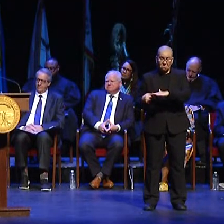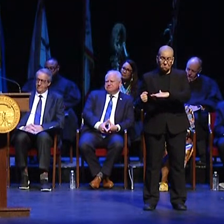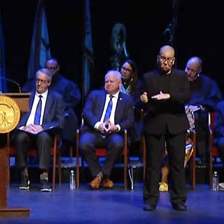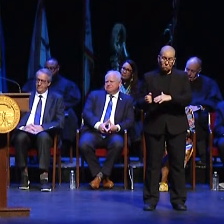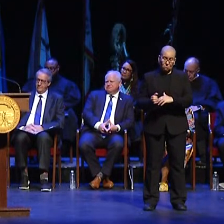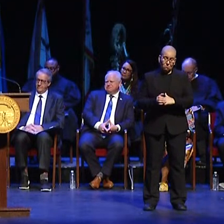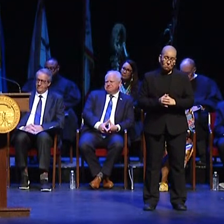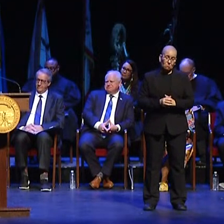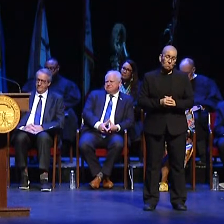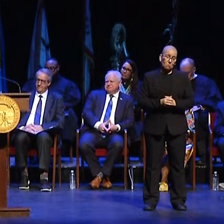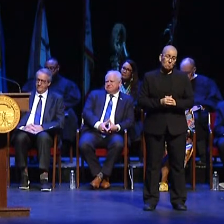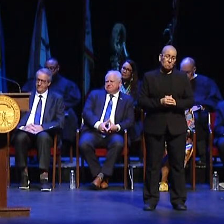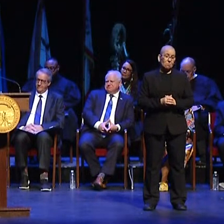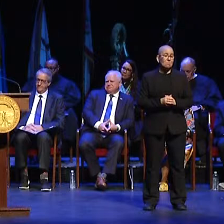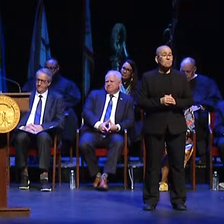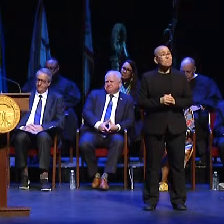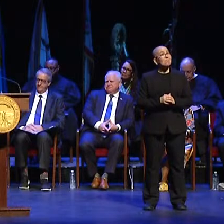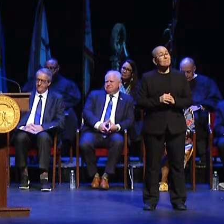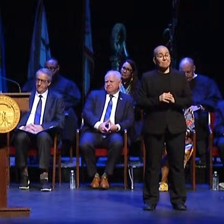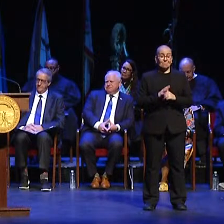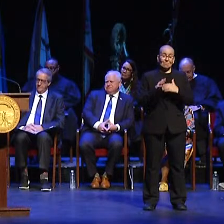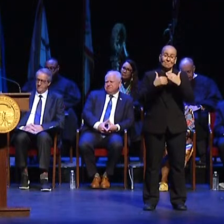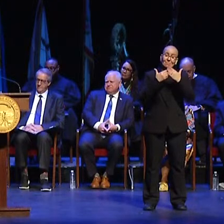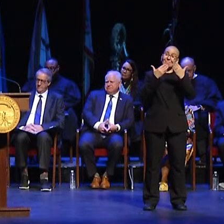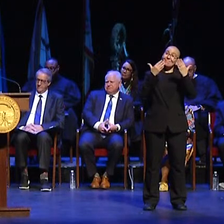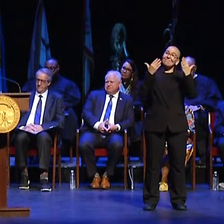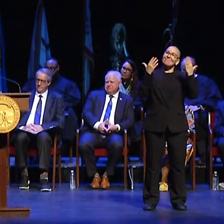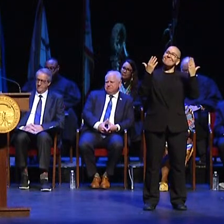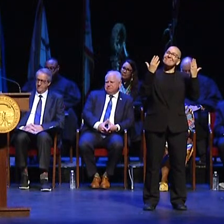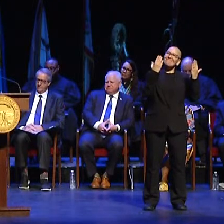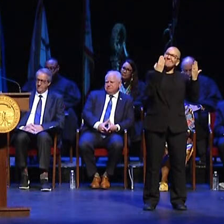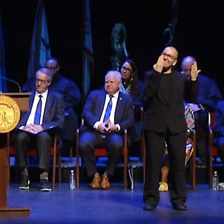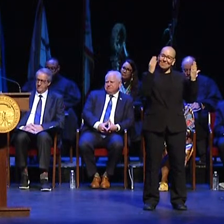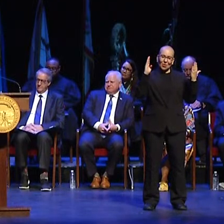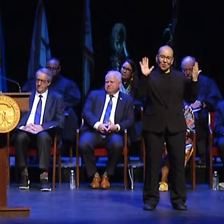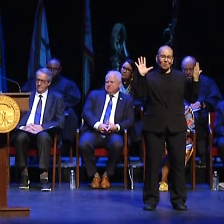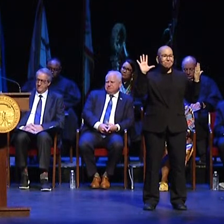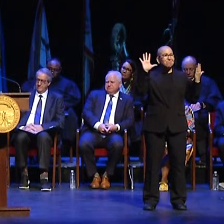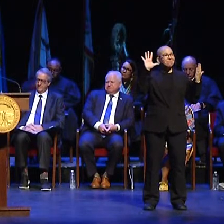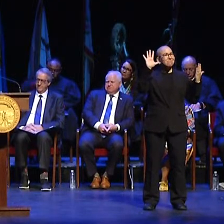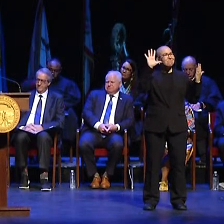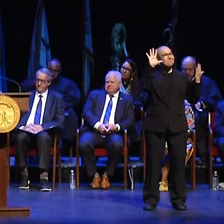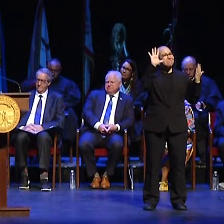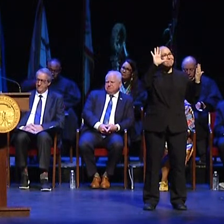Above us, only sky.